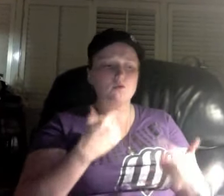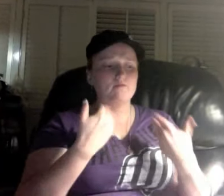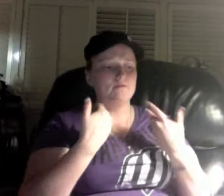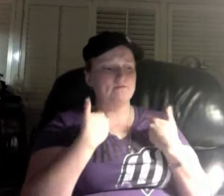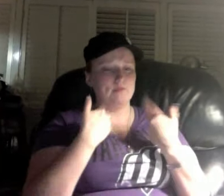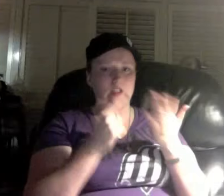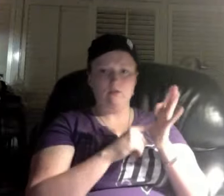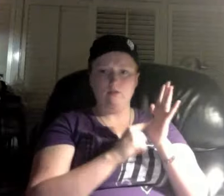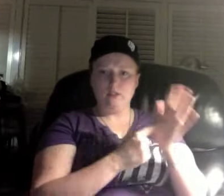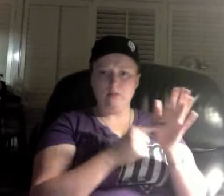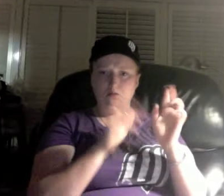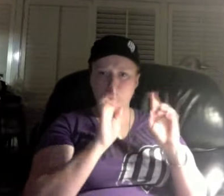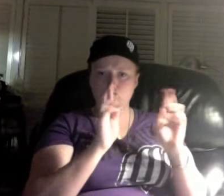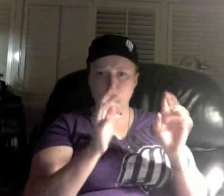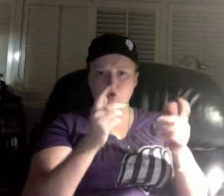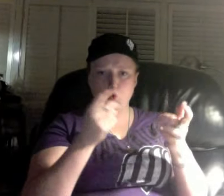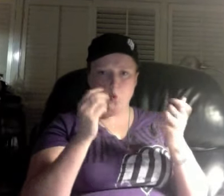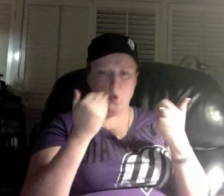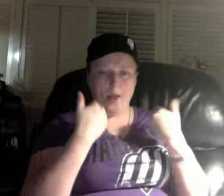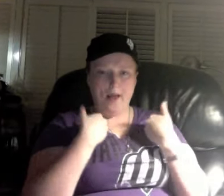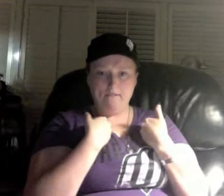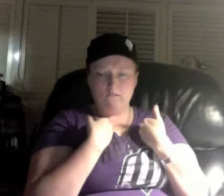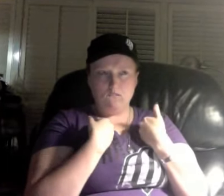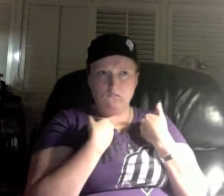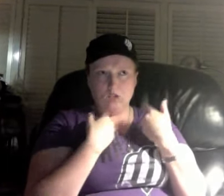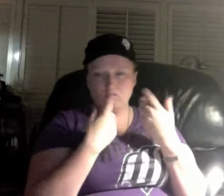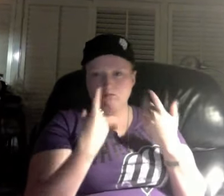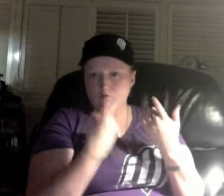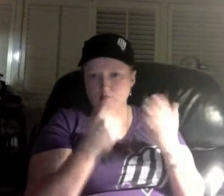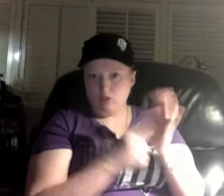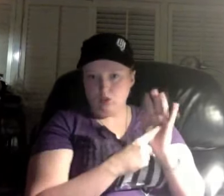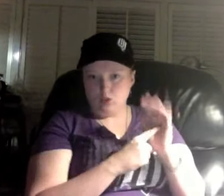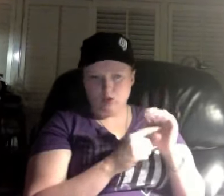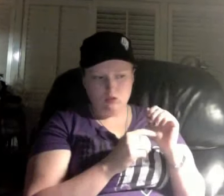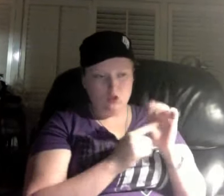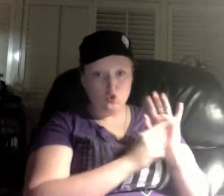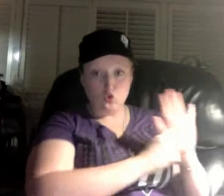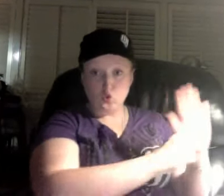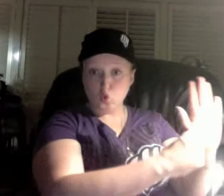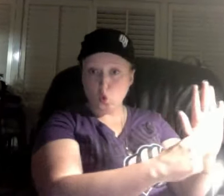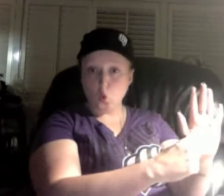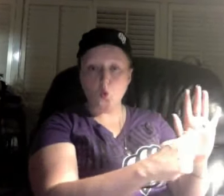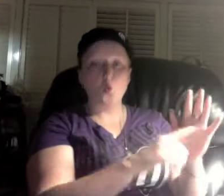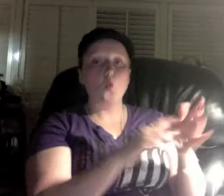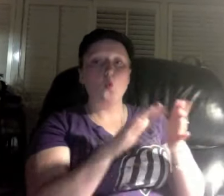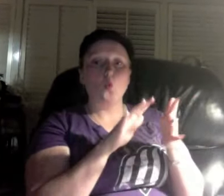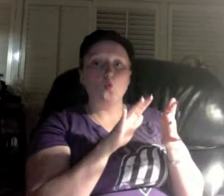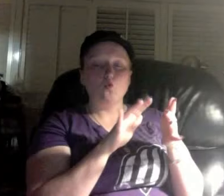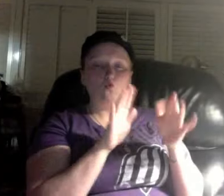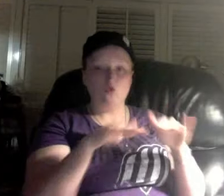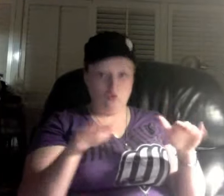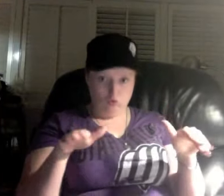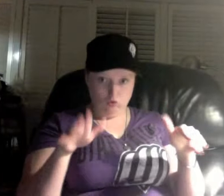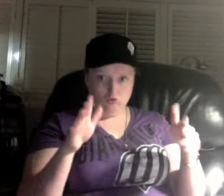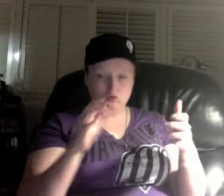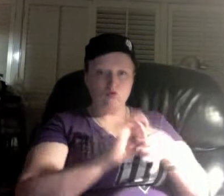For example, last Sunday, the word key was in both the first reading and in the gospel, and it was kind of like, your key